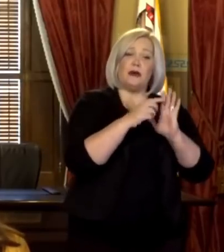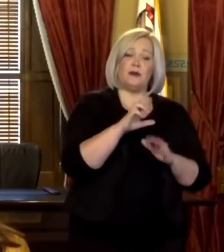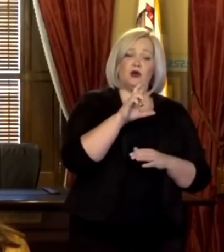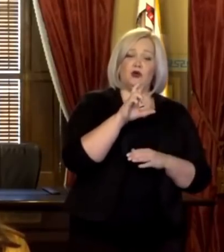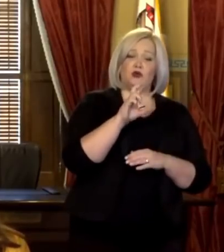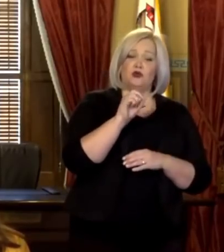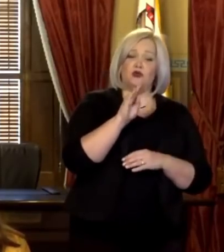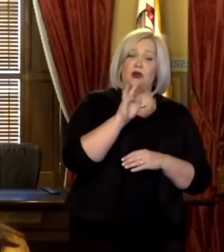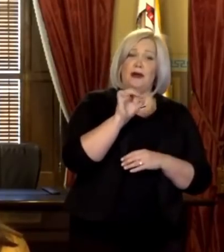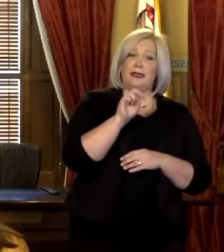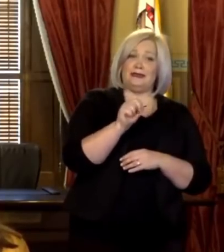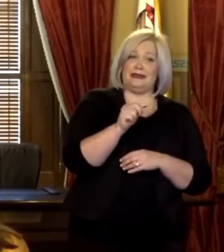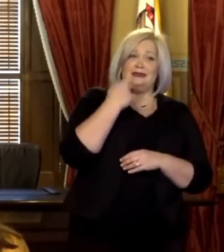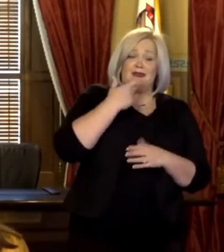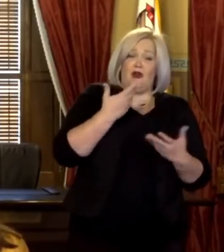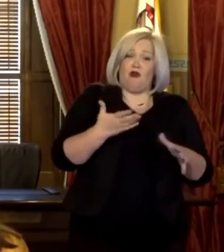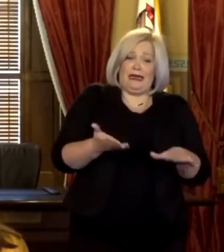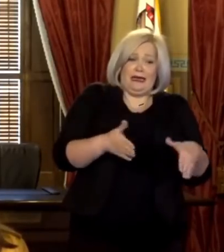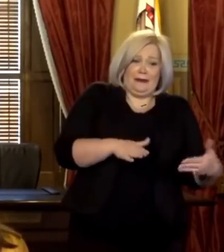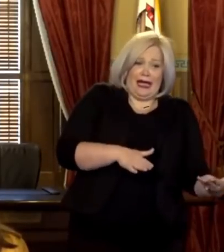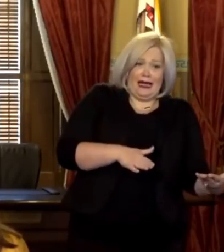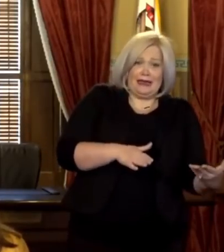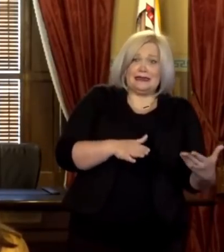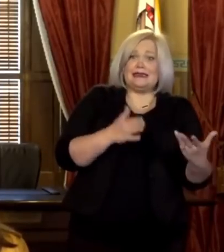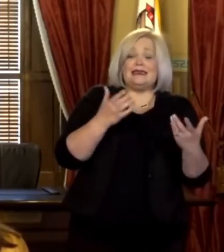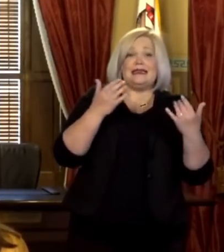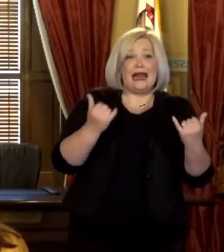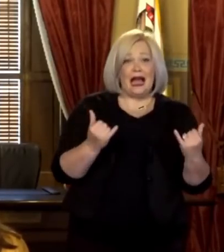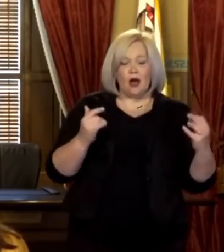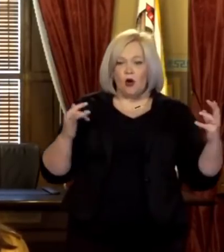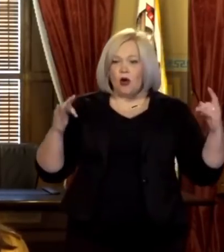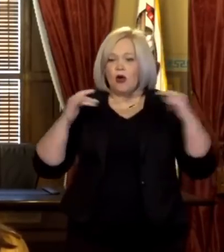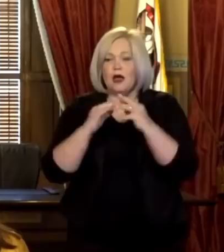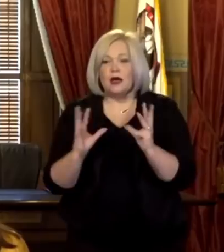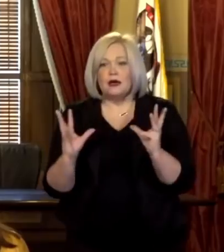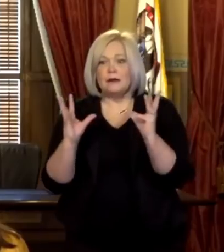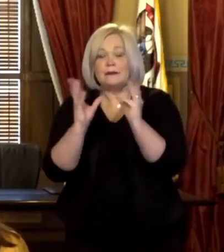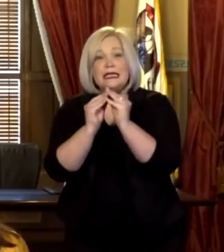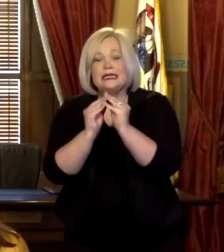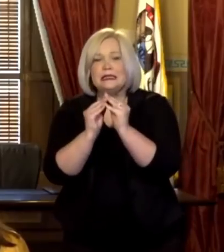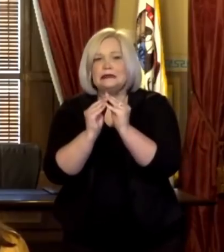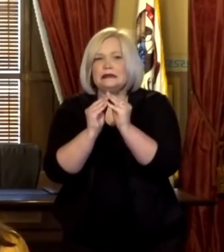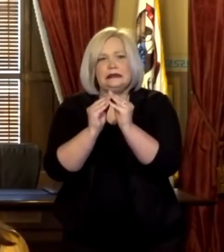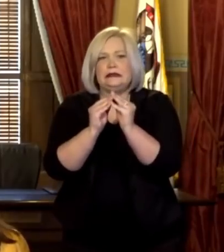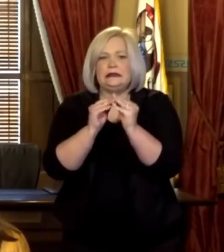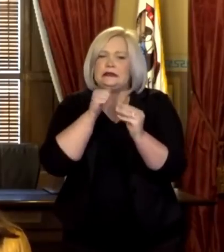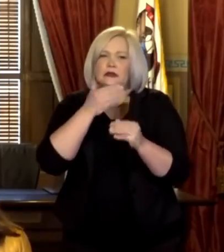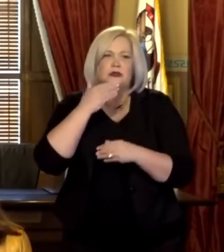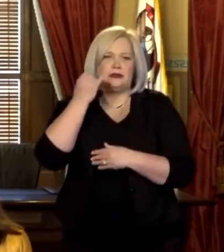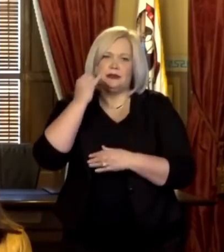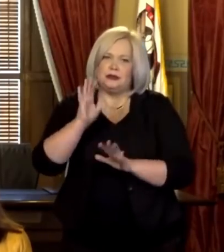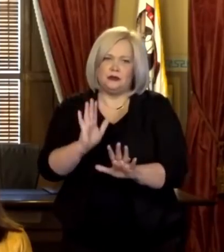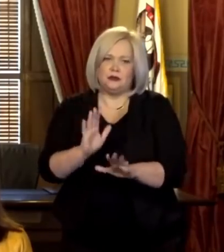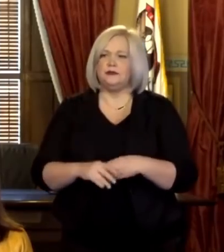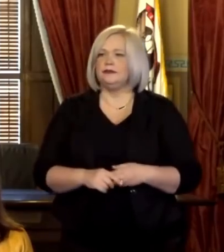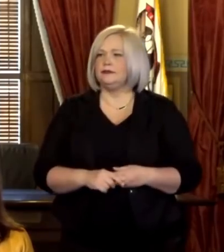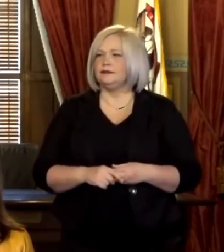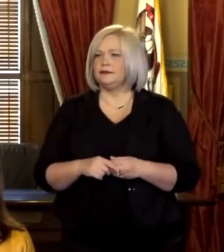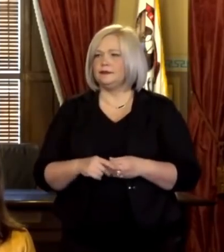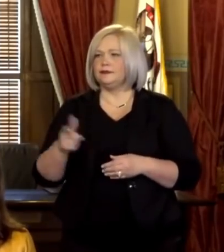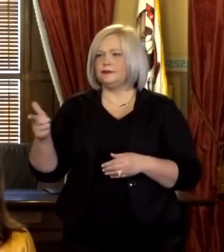passing, that I'm very concerned about any efforts to come back more than actually necessary. And just